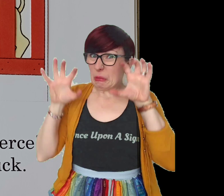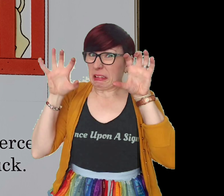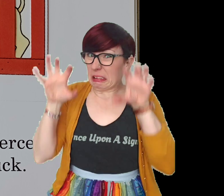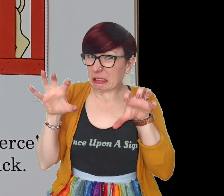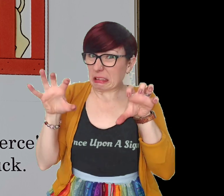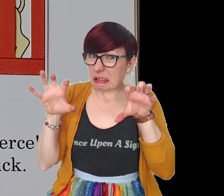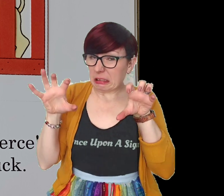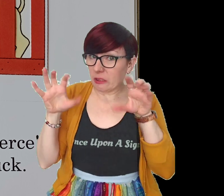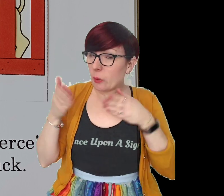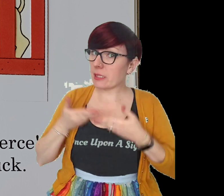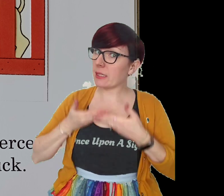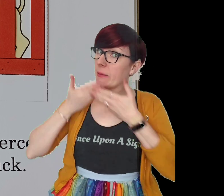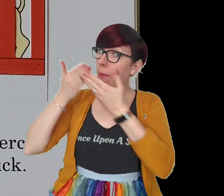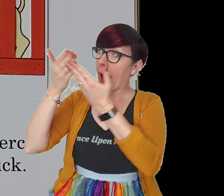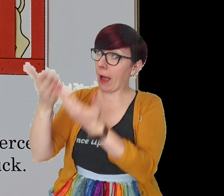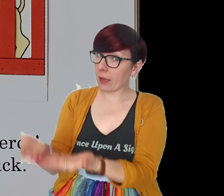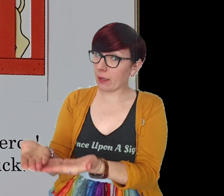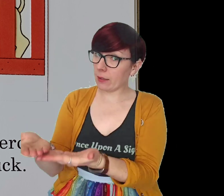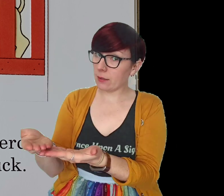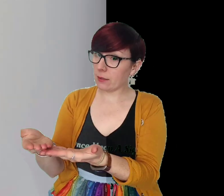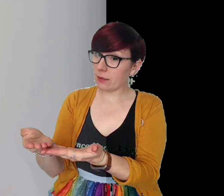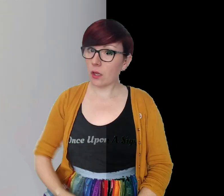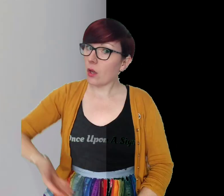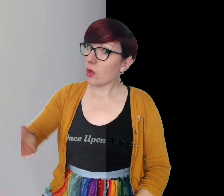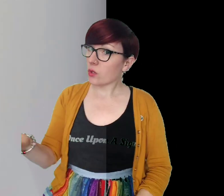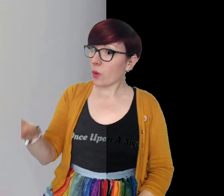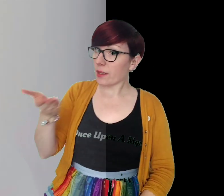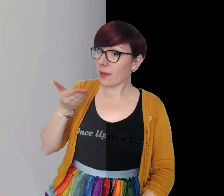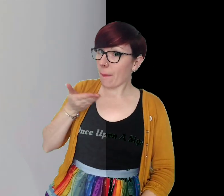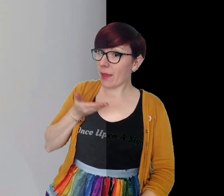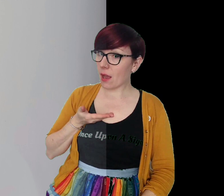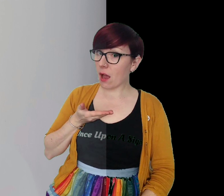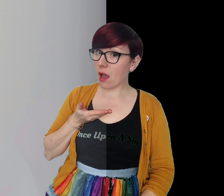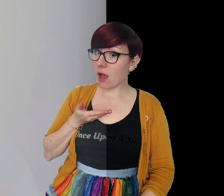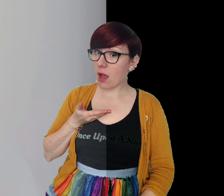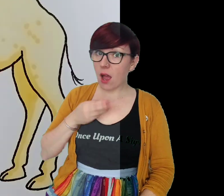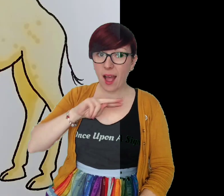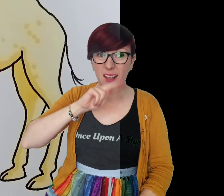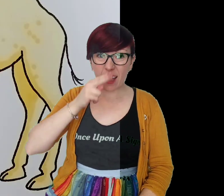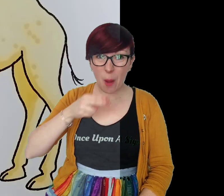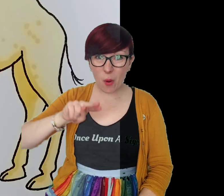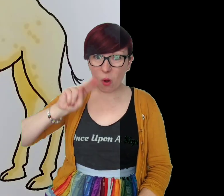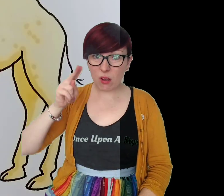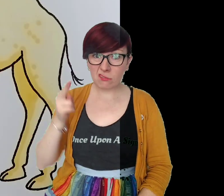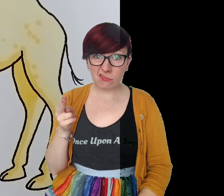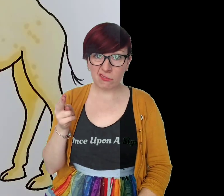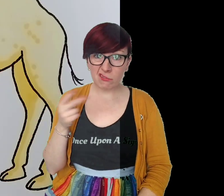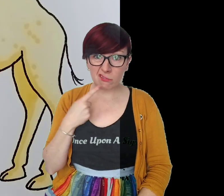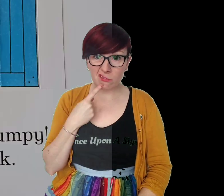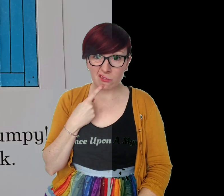fierce. I sent him back. So they sent me a